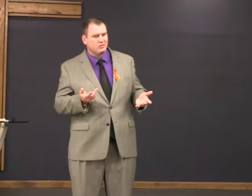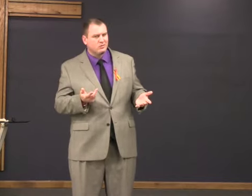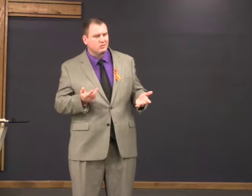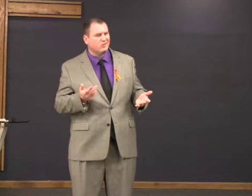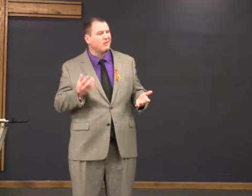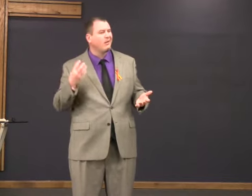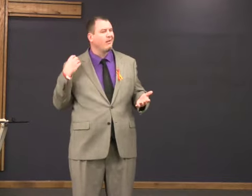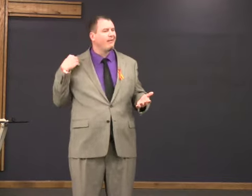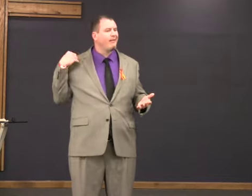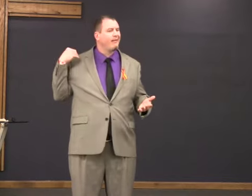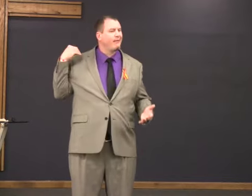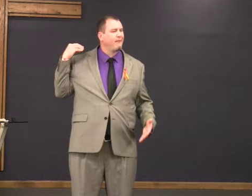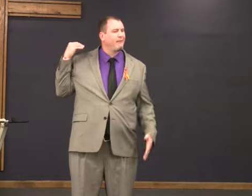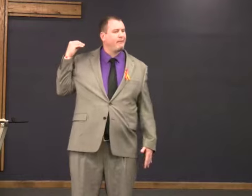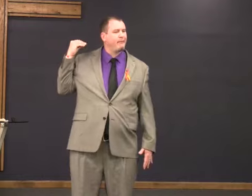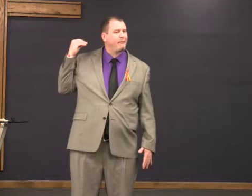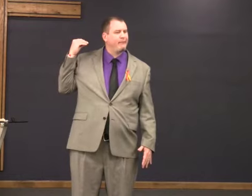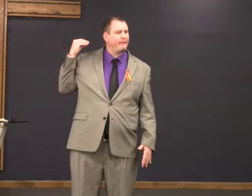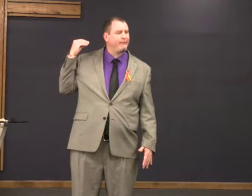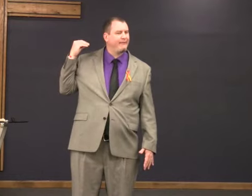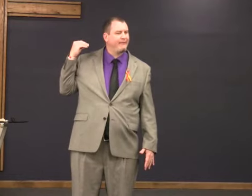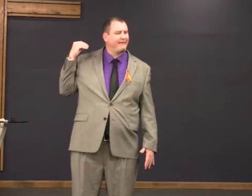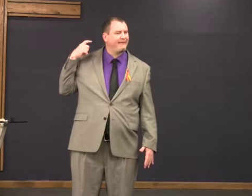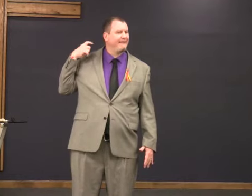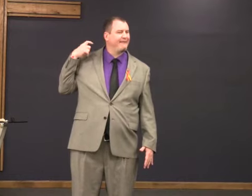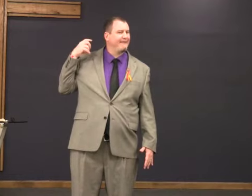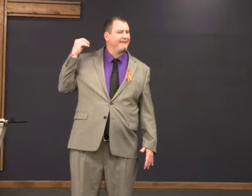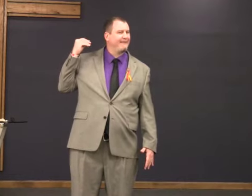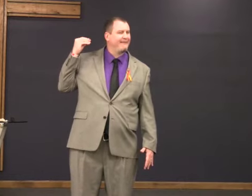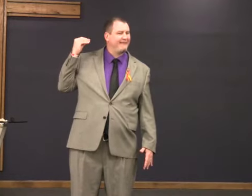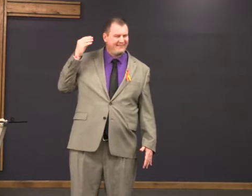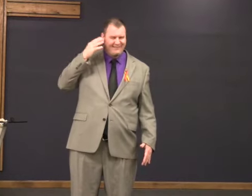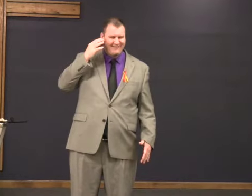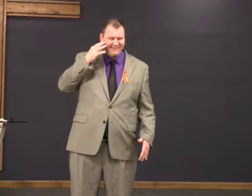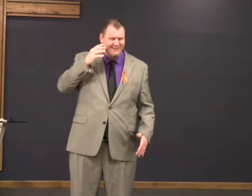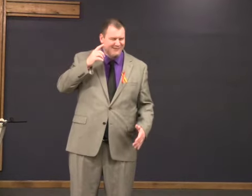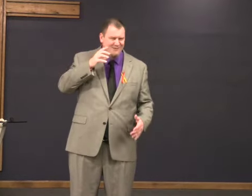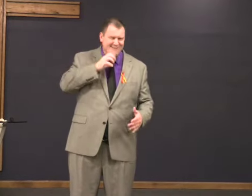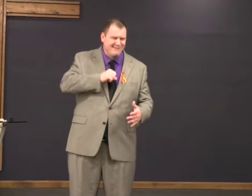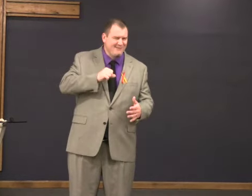this? And just thoughts, these negative thoughts, you know?